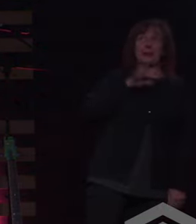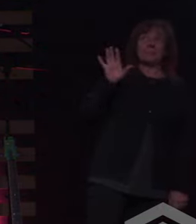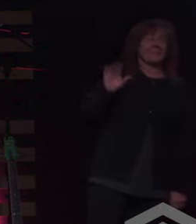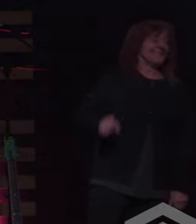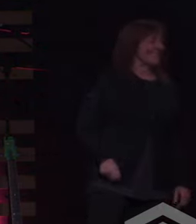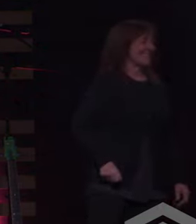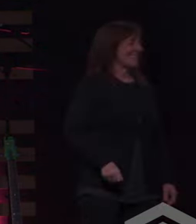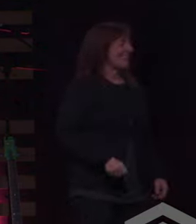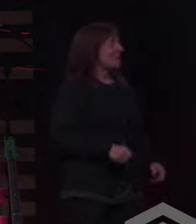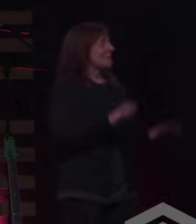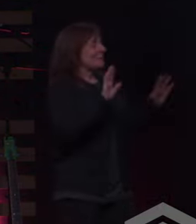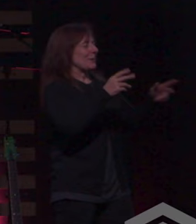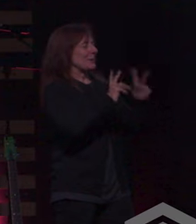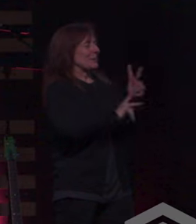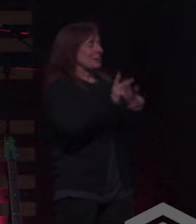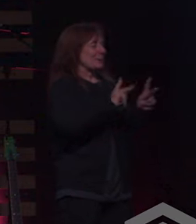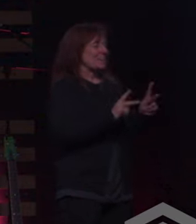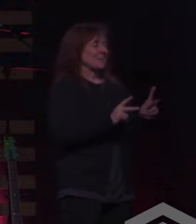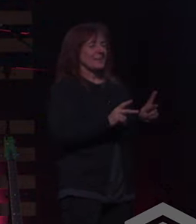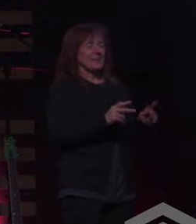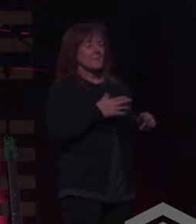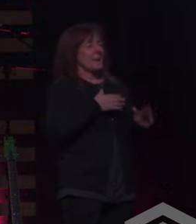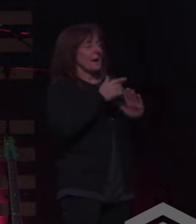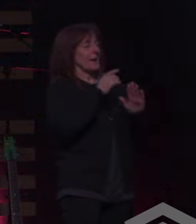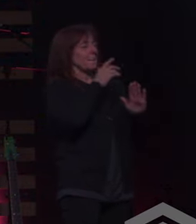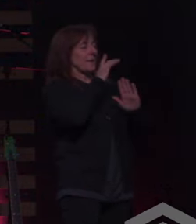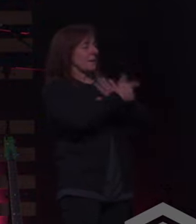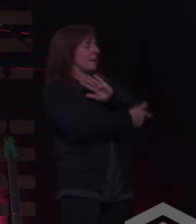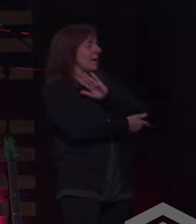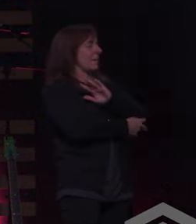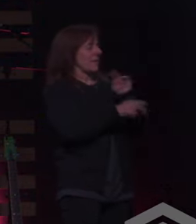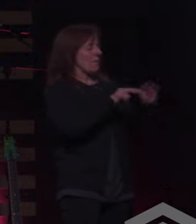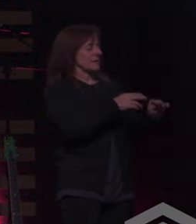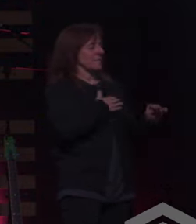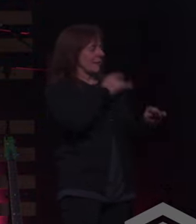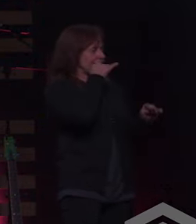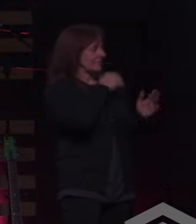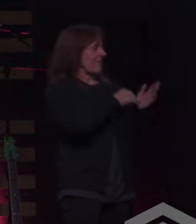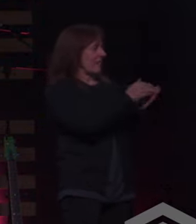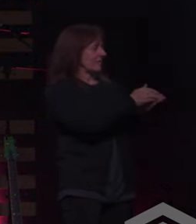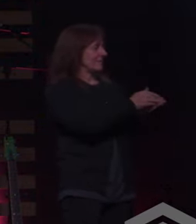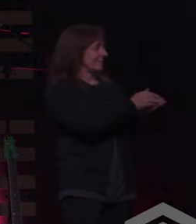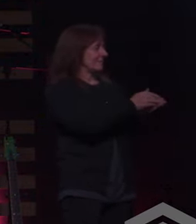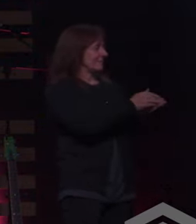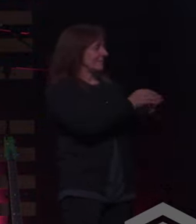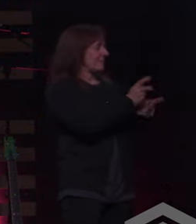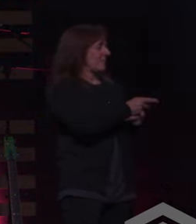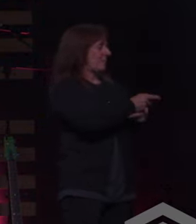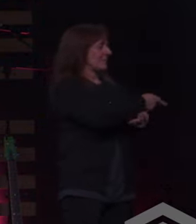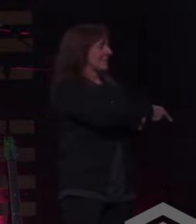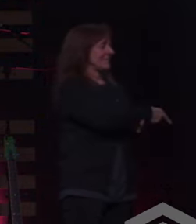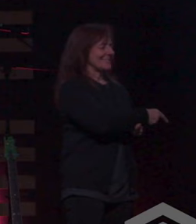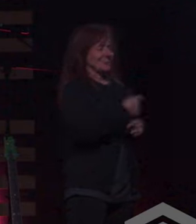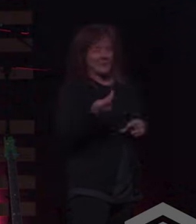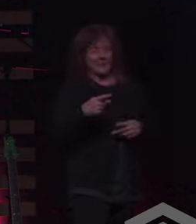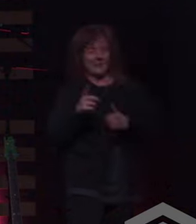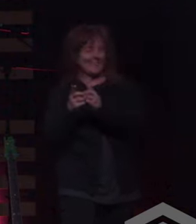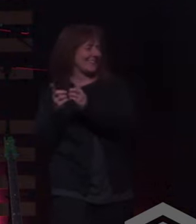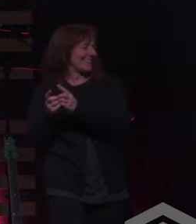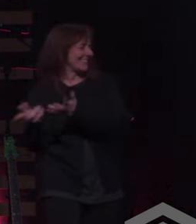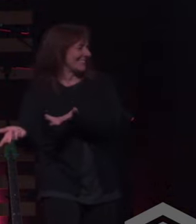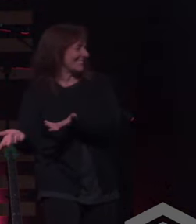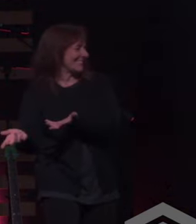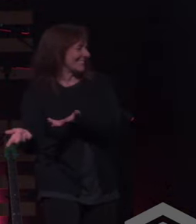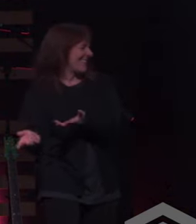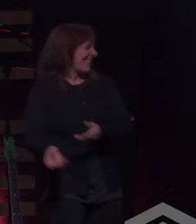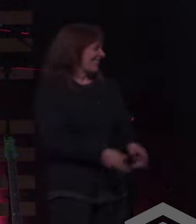Now, we had some great people in our life. We had my in-laws watched our kids often. And I don't have time to get into all this. Sorry. That's the